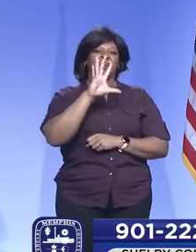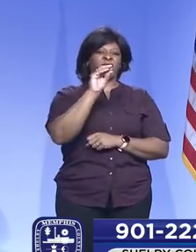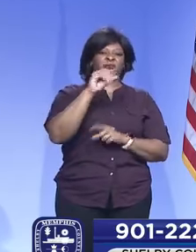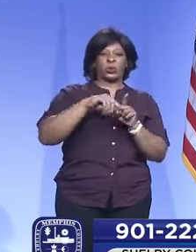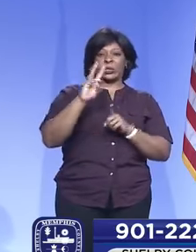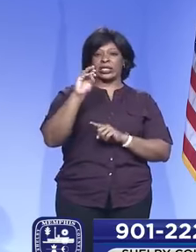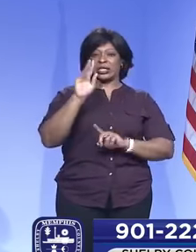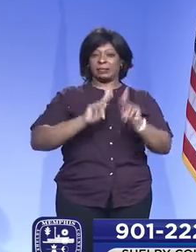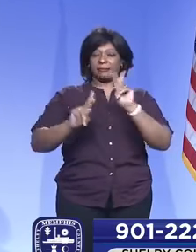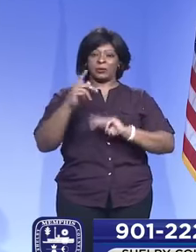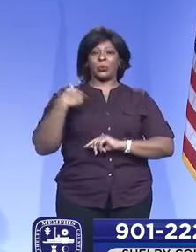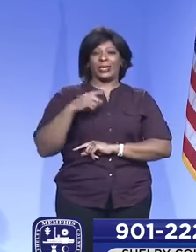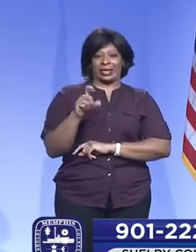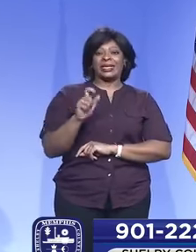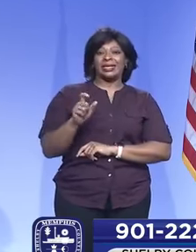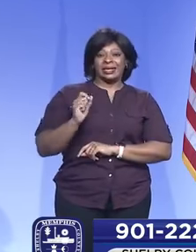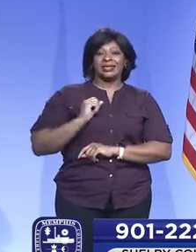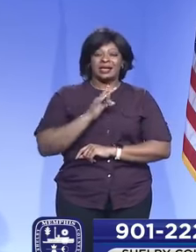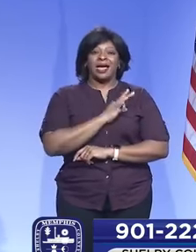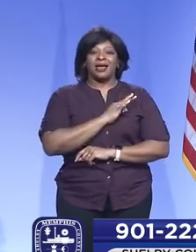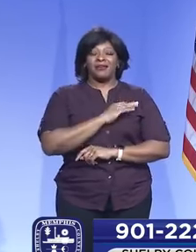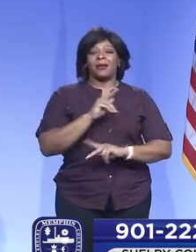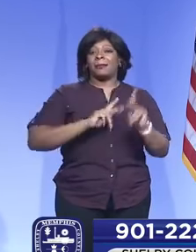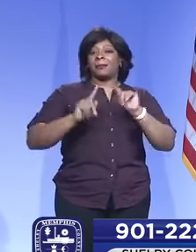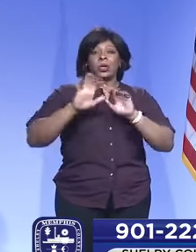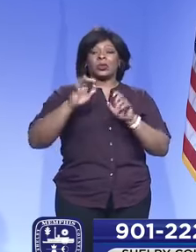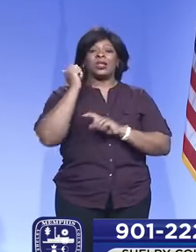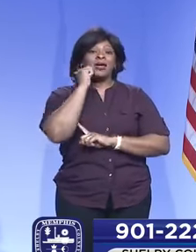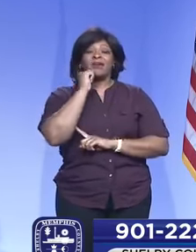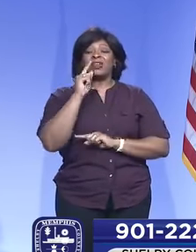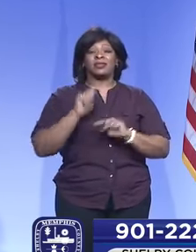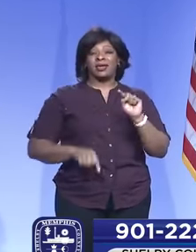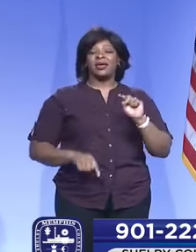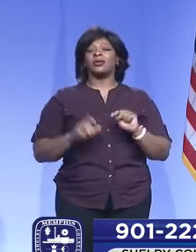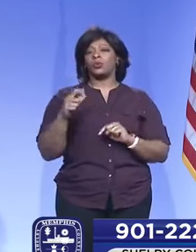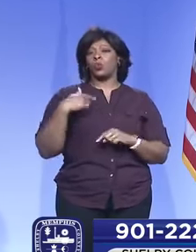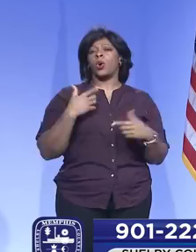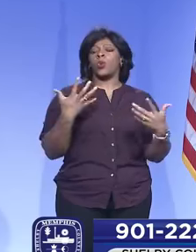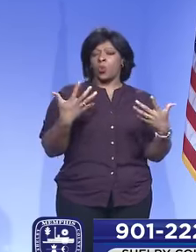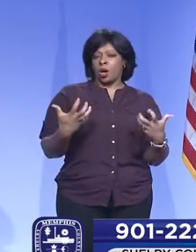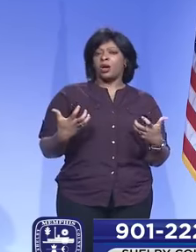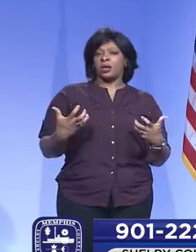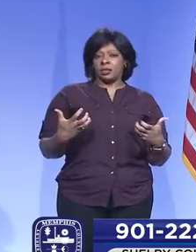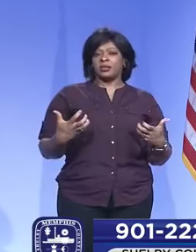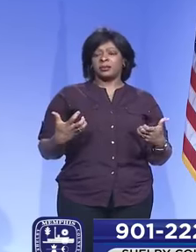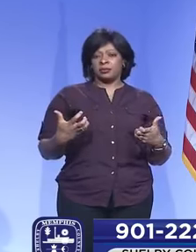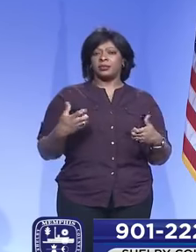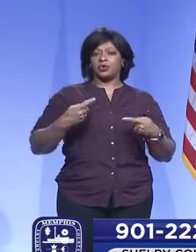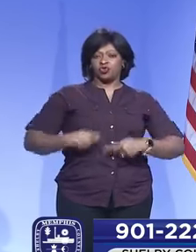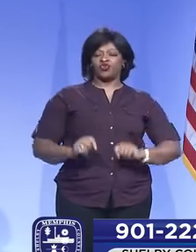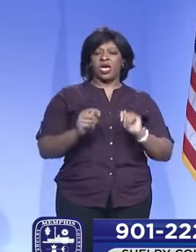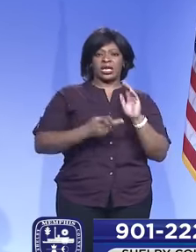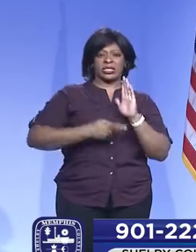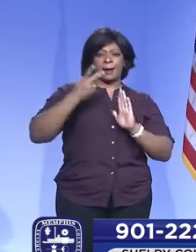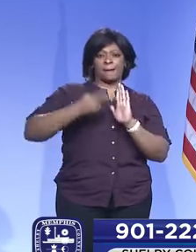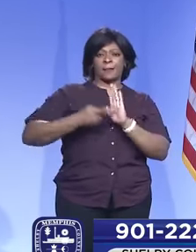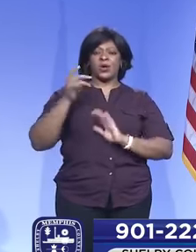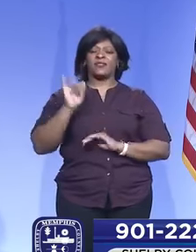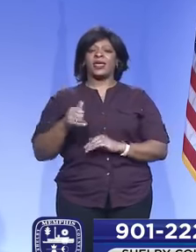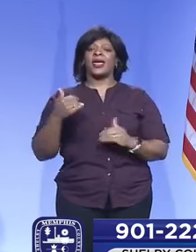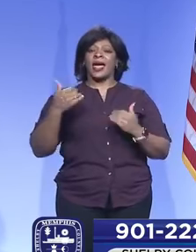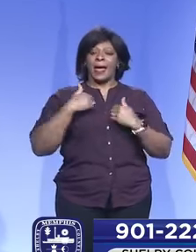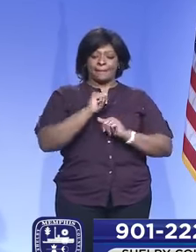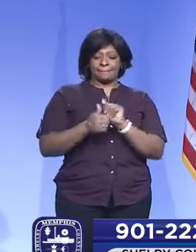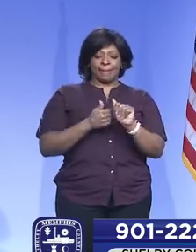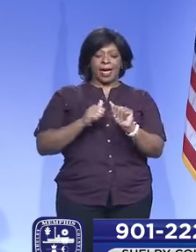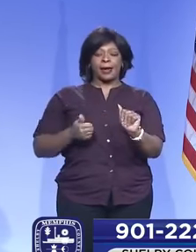60 people, and obviously people can't do that every day, and so you want to at least try to double that so that you have